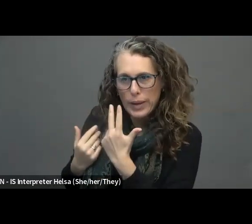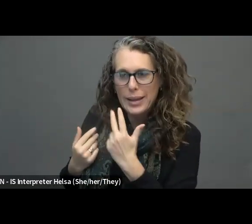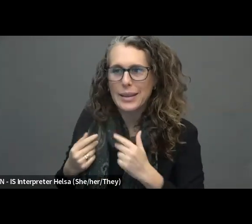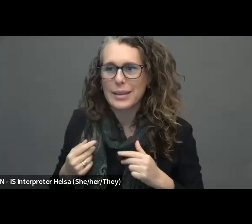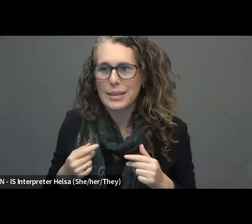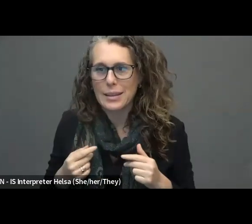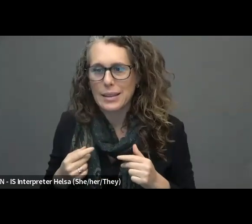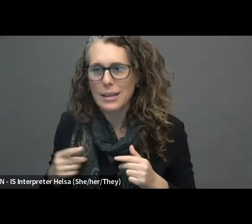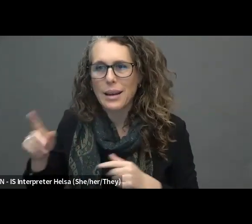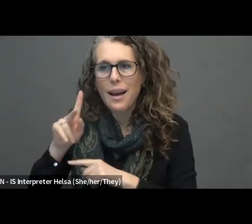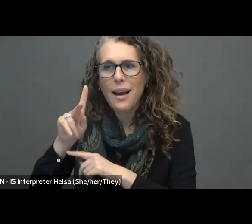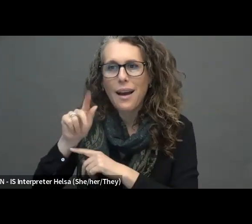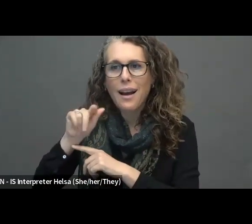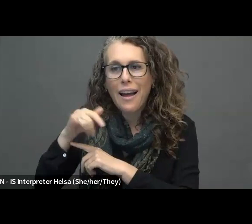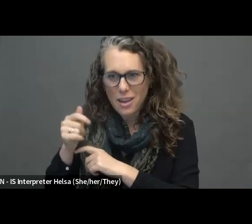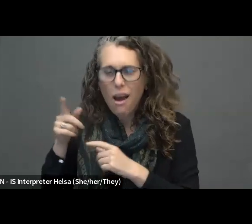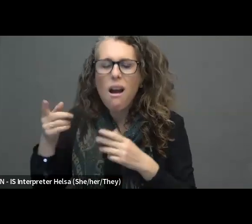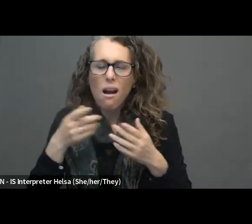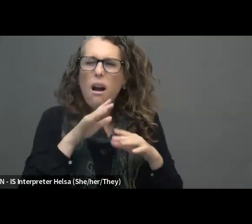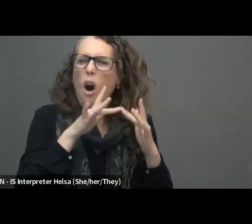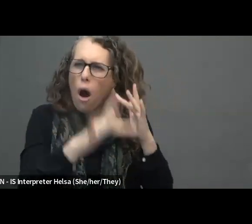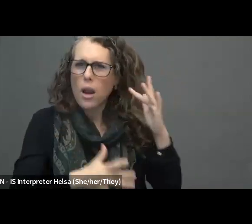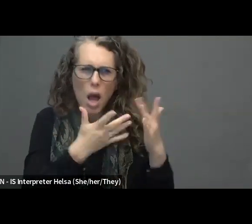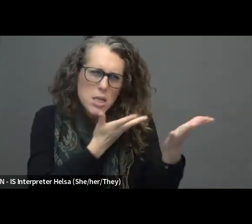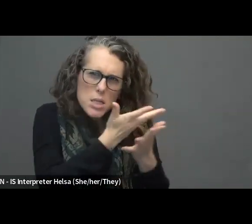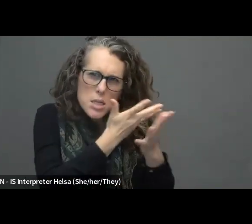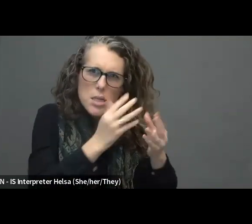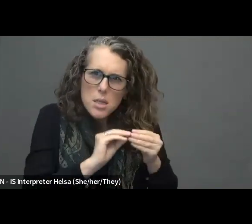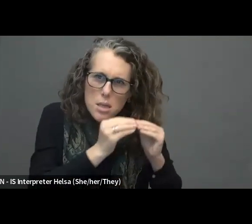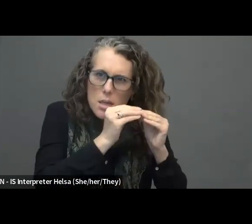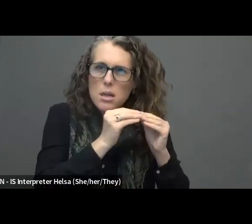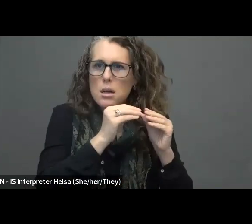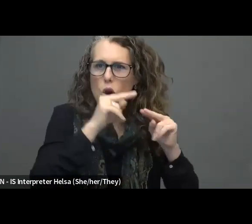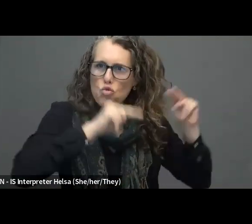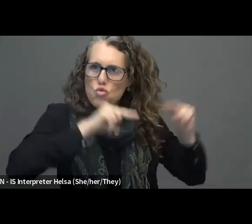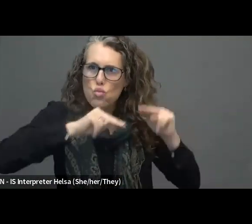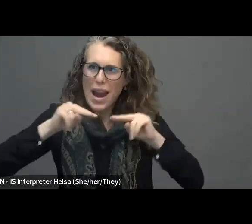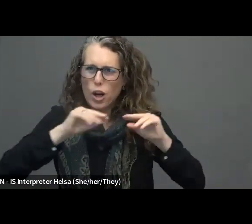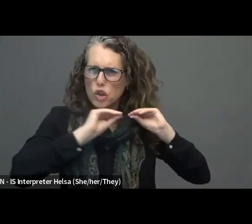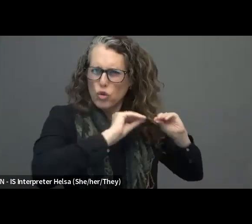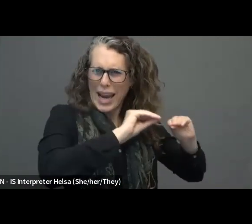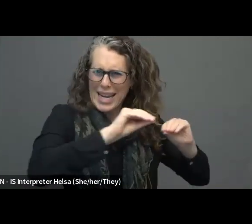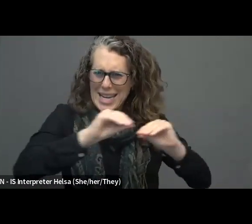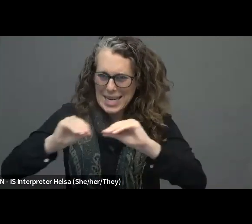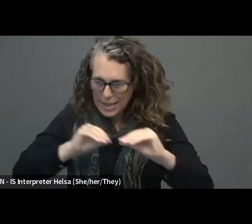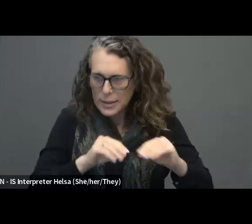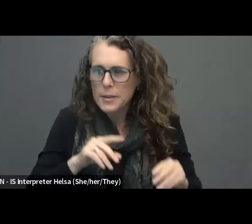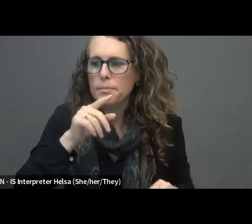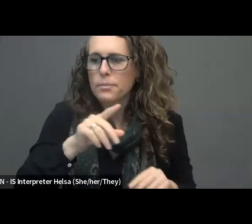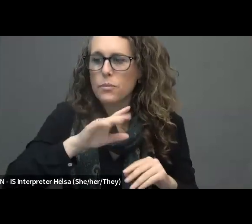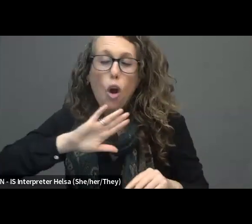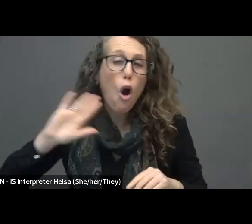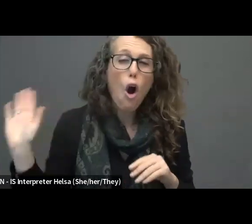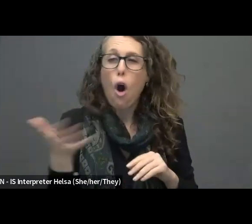a rater training with them online. And actually, all sign production we have, this